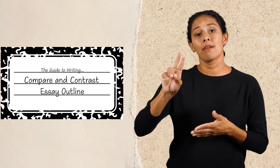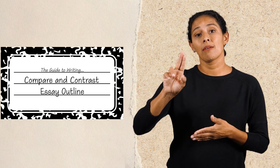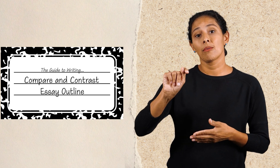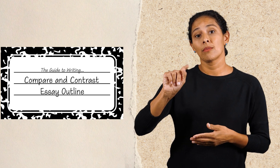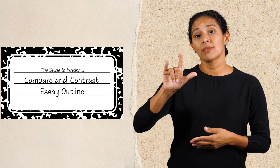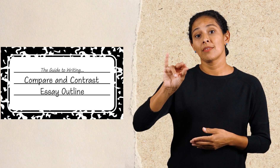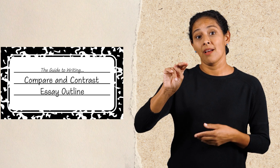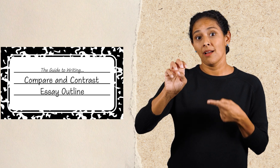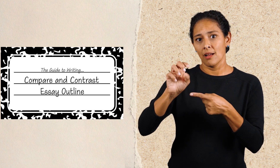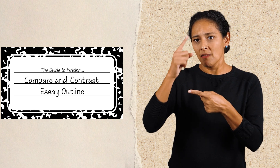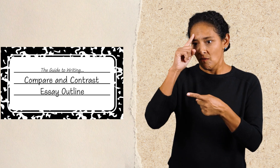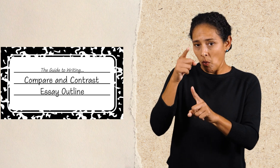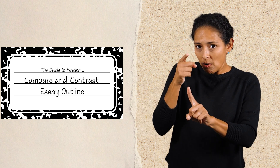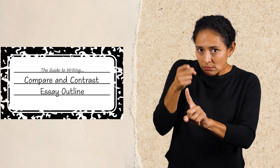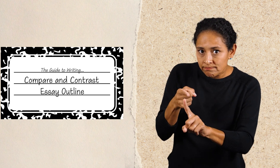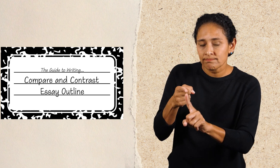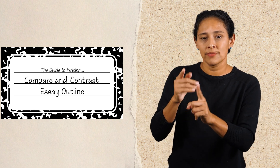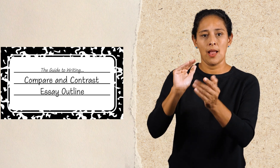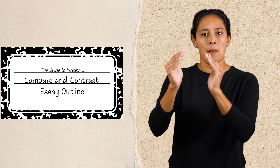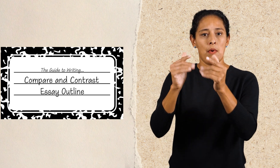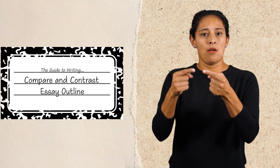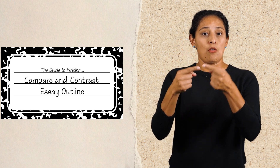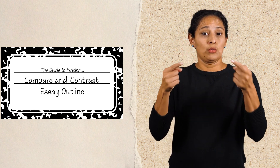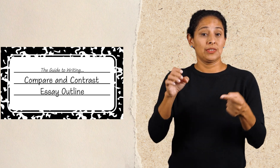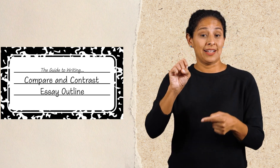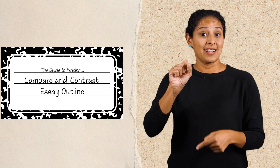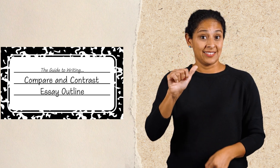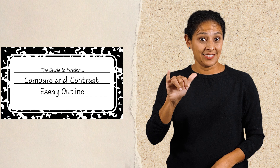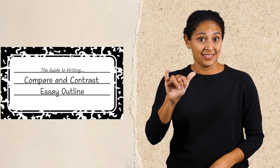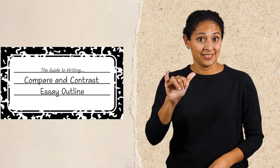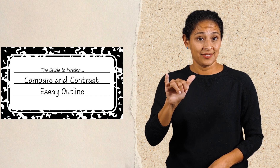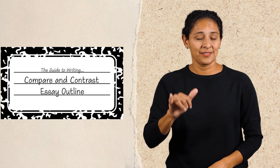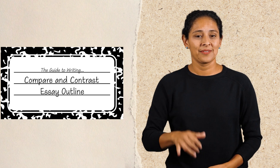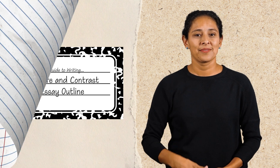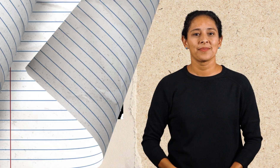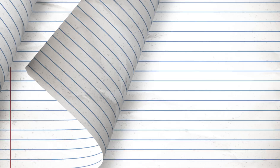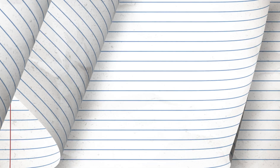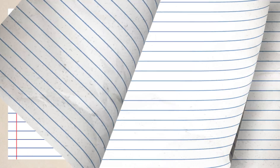an outline for a compare and contrast essay.